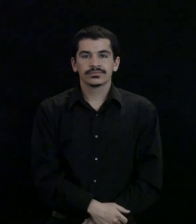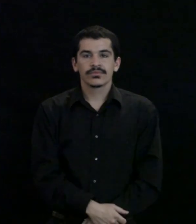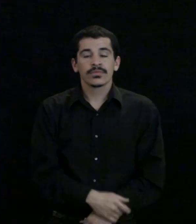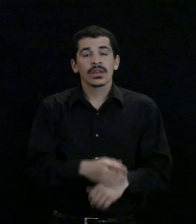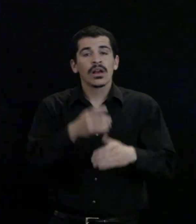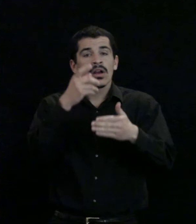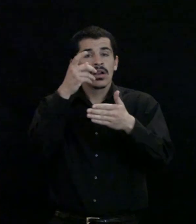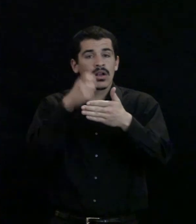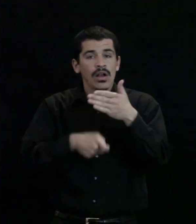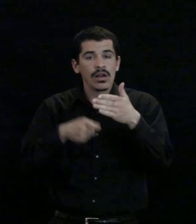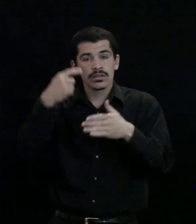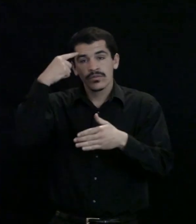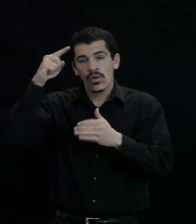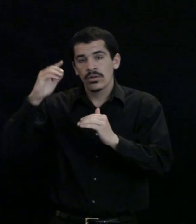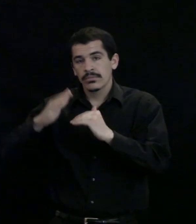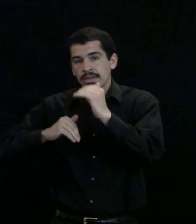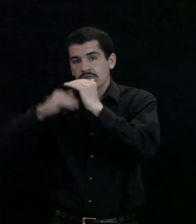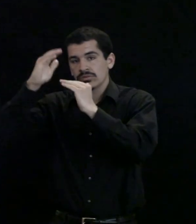Cost to build.